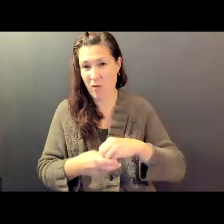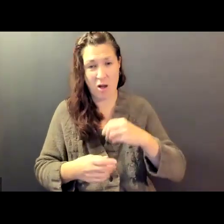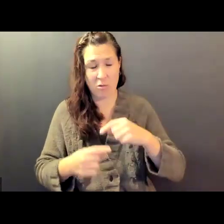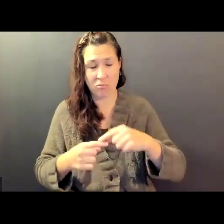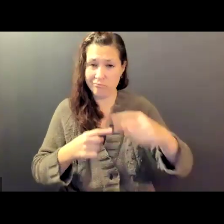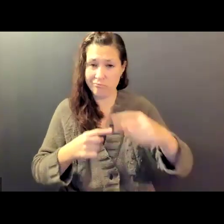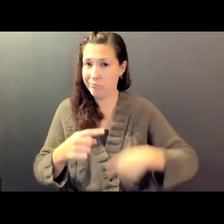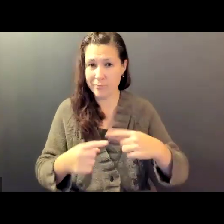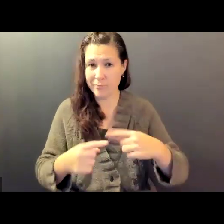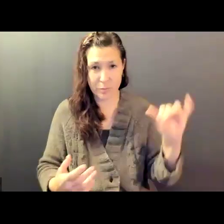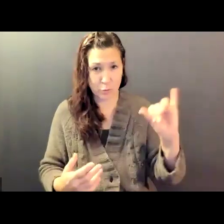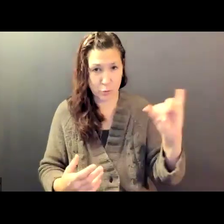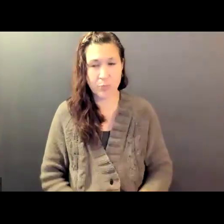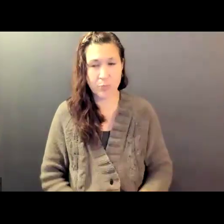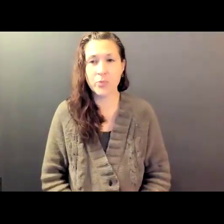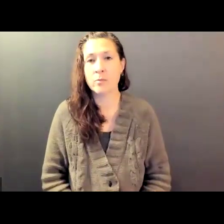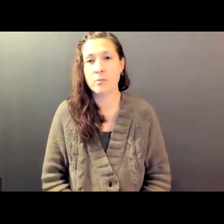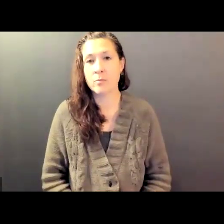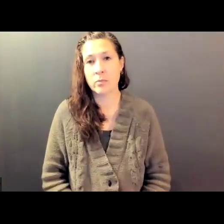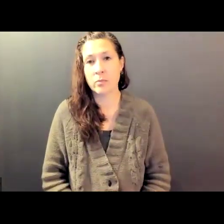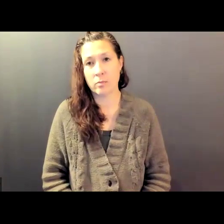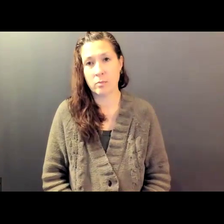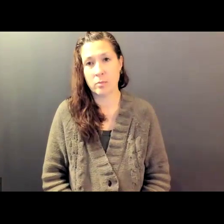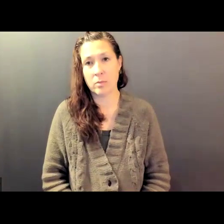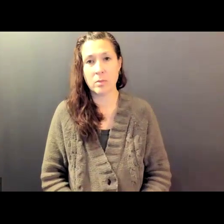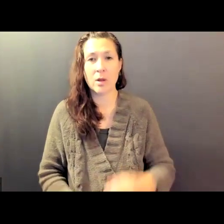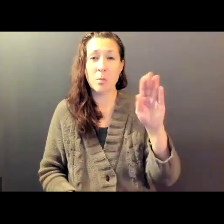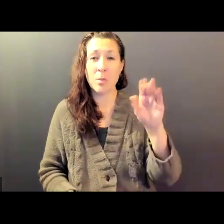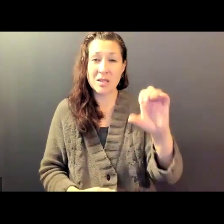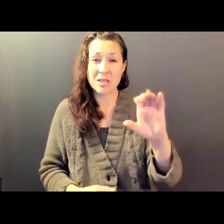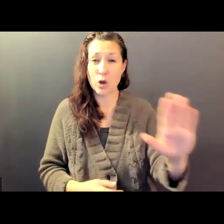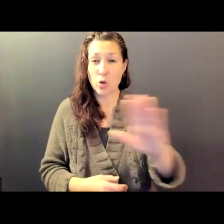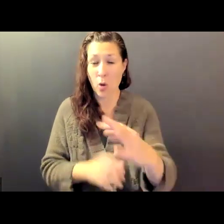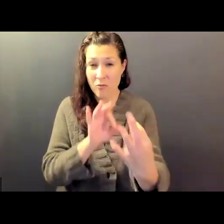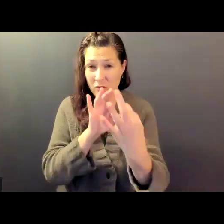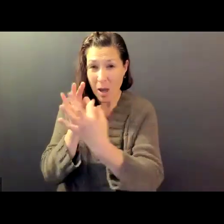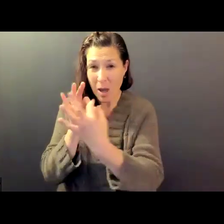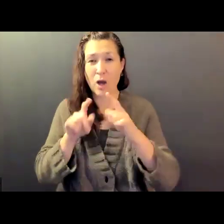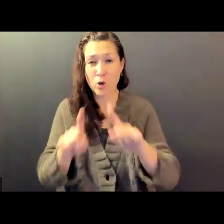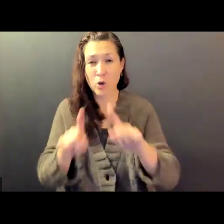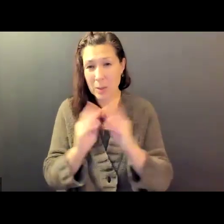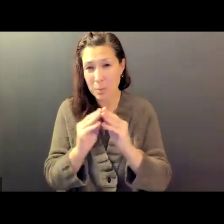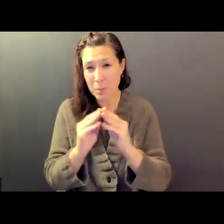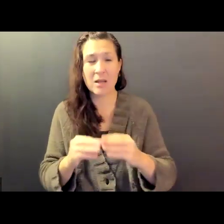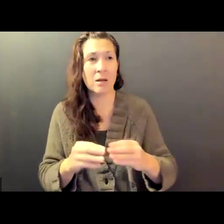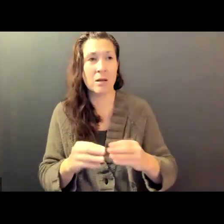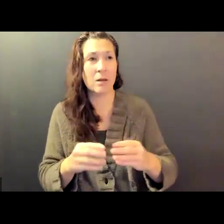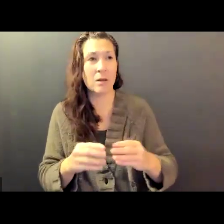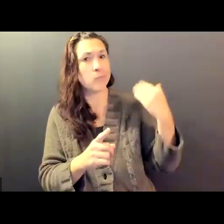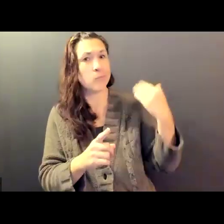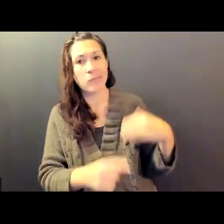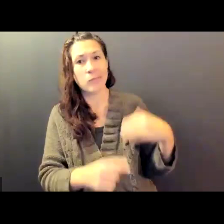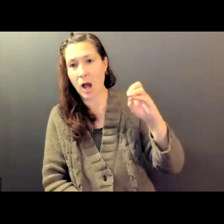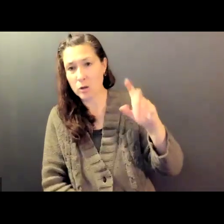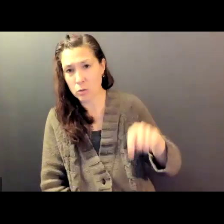showing how the school committee's feedback you give us in meetings in October, November, and April